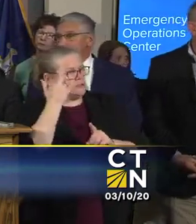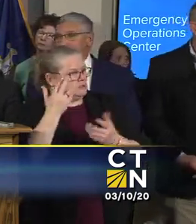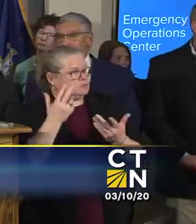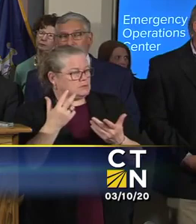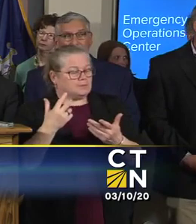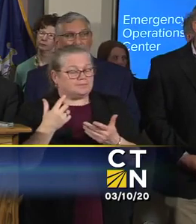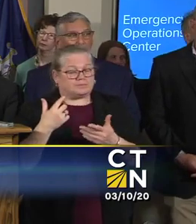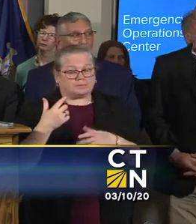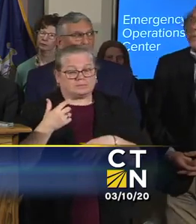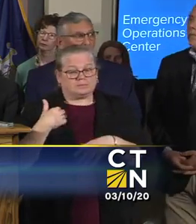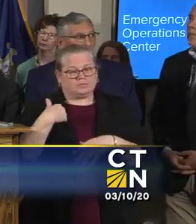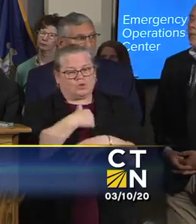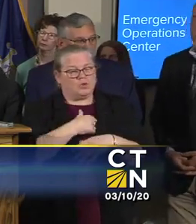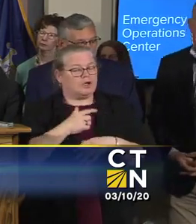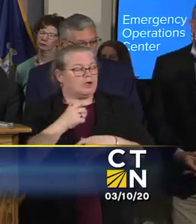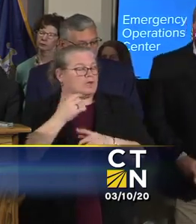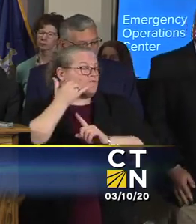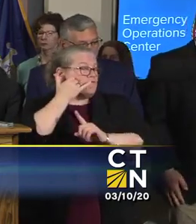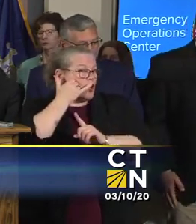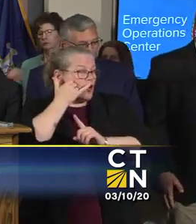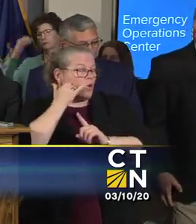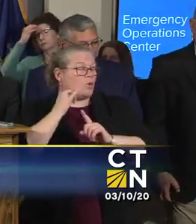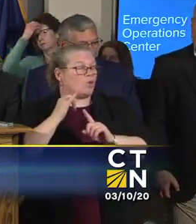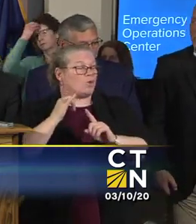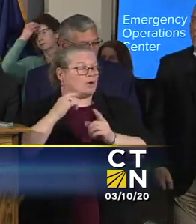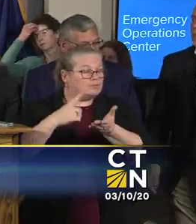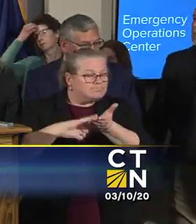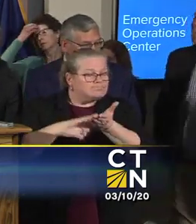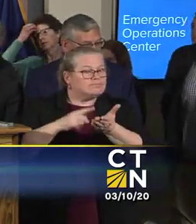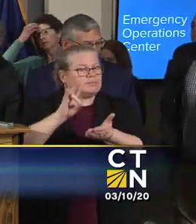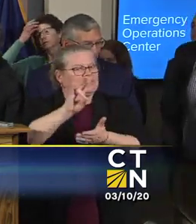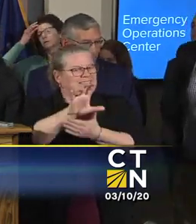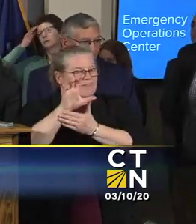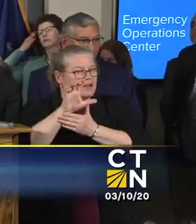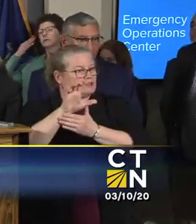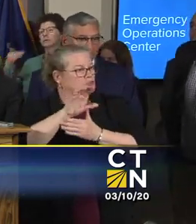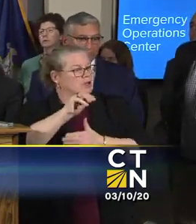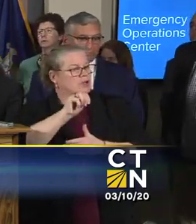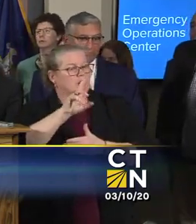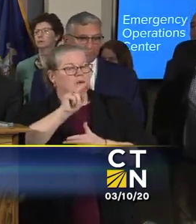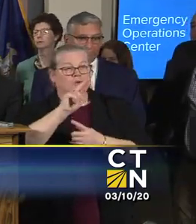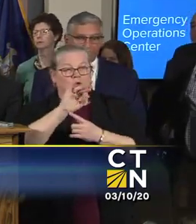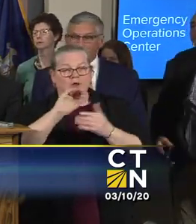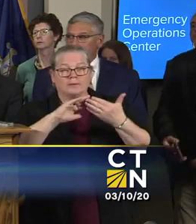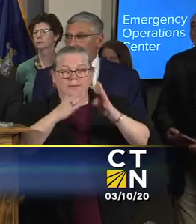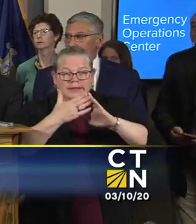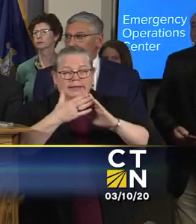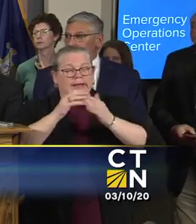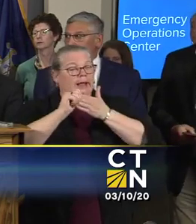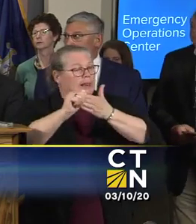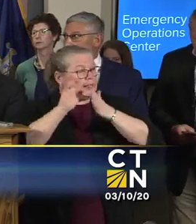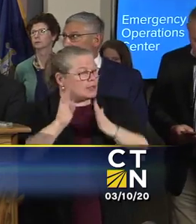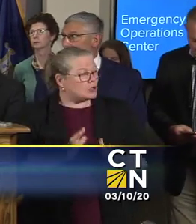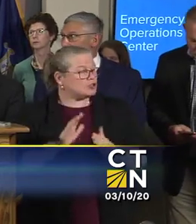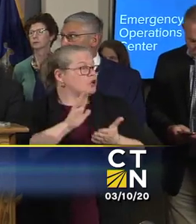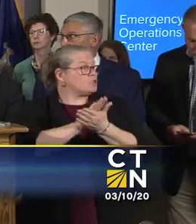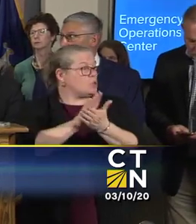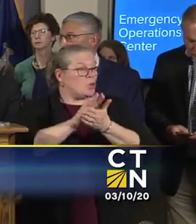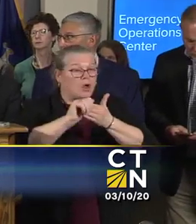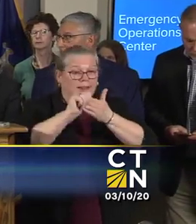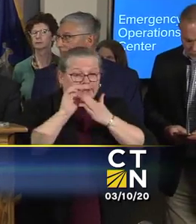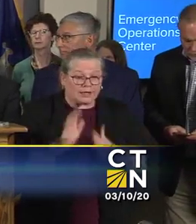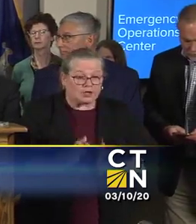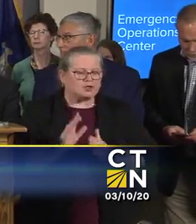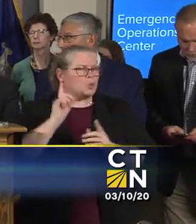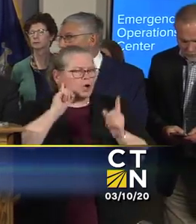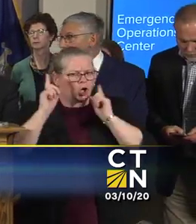phone with 700 municipal leaders, school leaders. We heard different issues regarding they may not be able to get